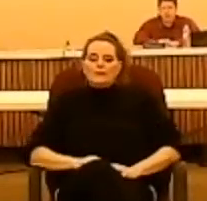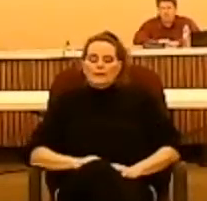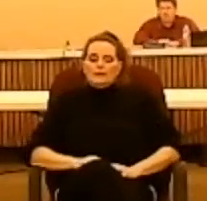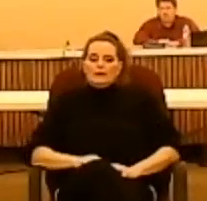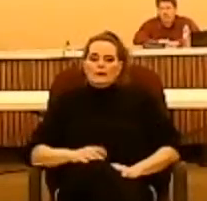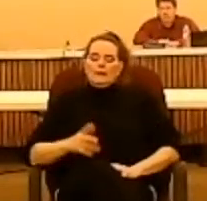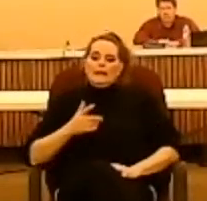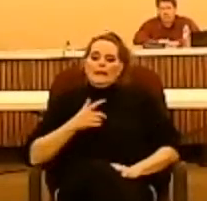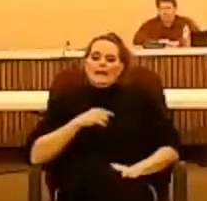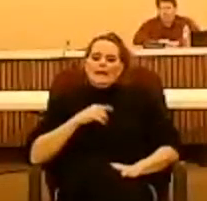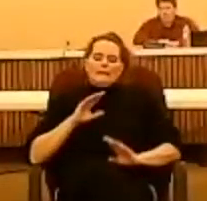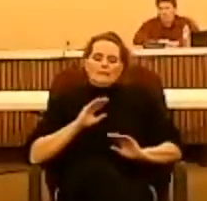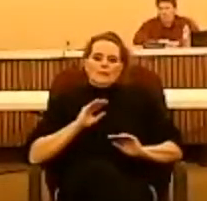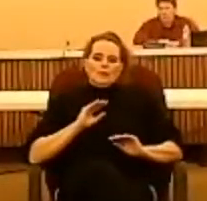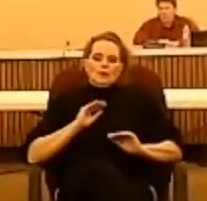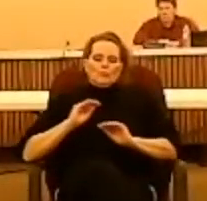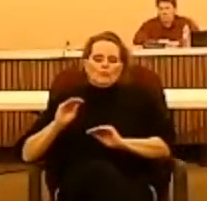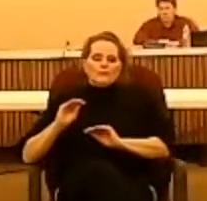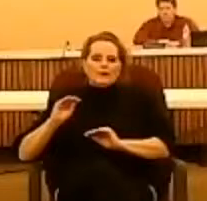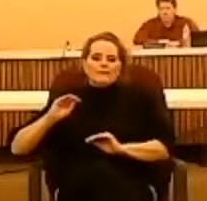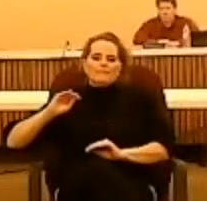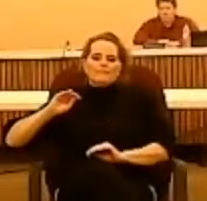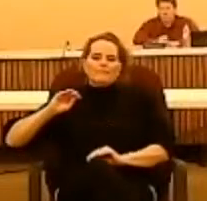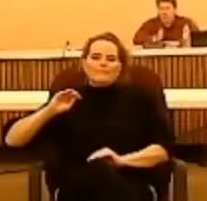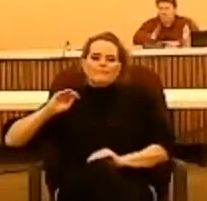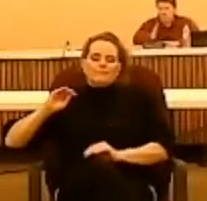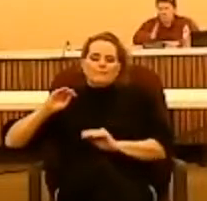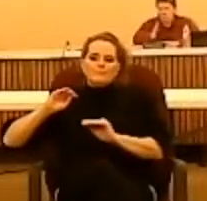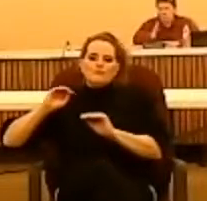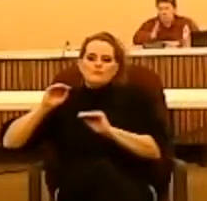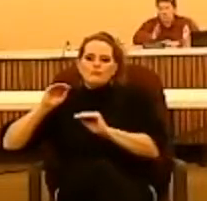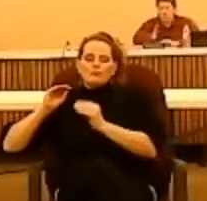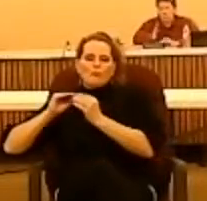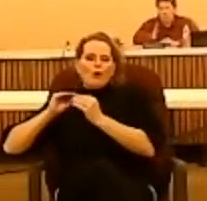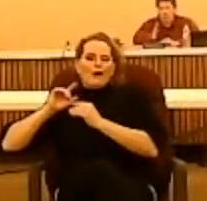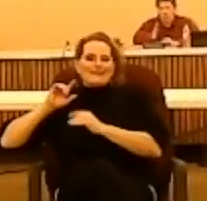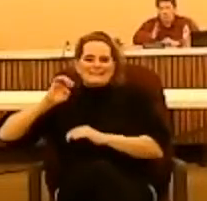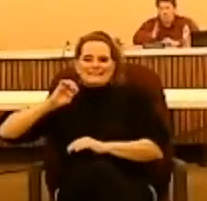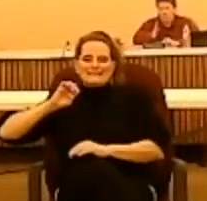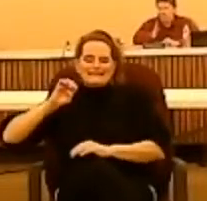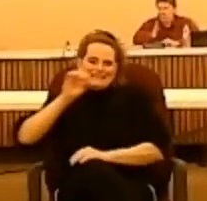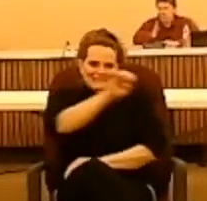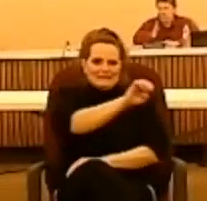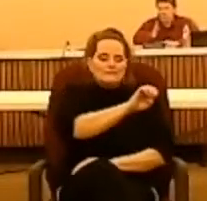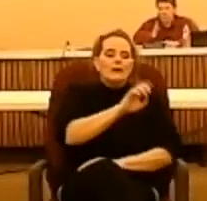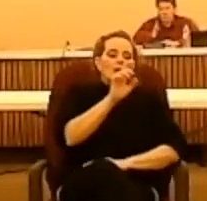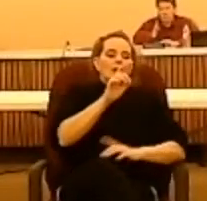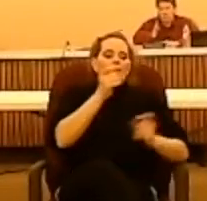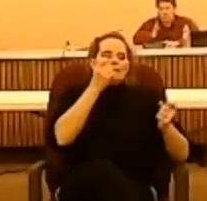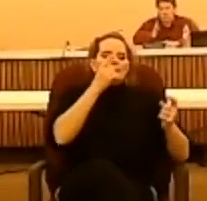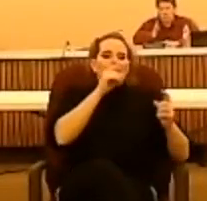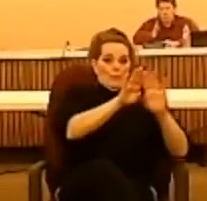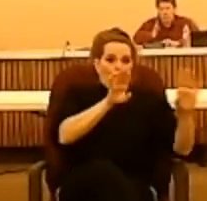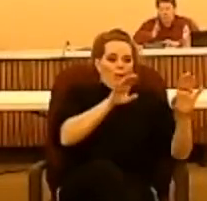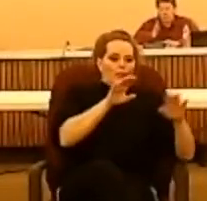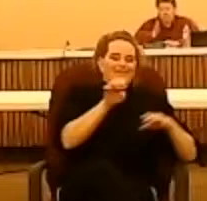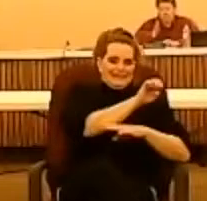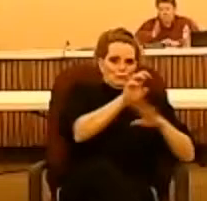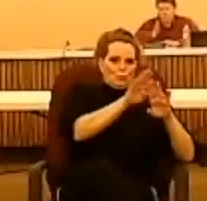the east than that, so that it's right up against, in fact, its eastern wall will become